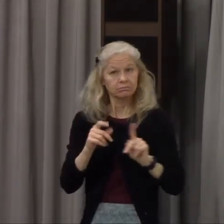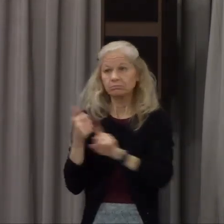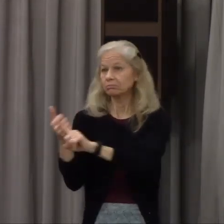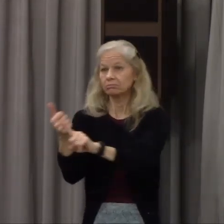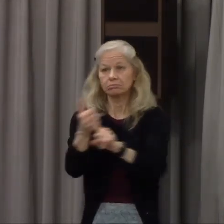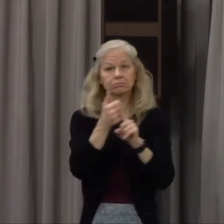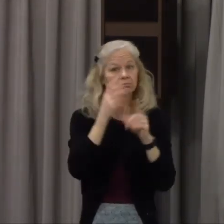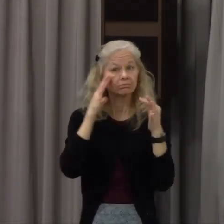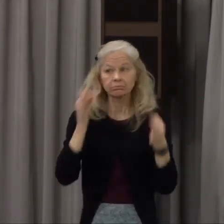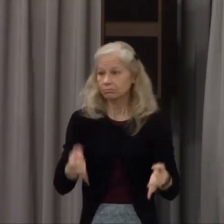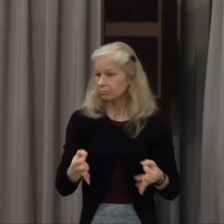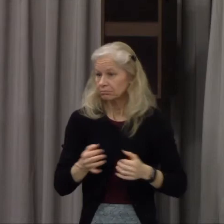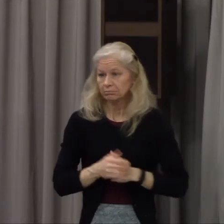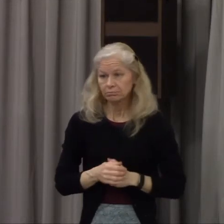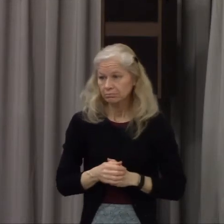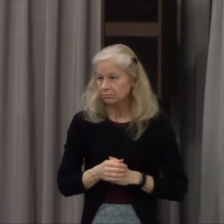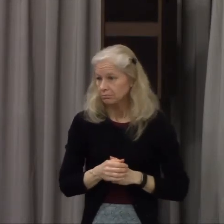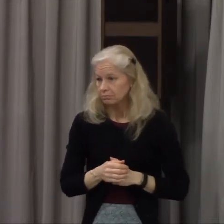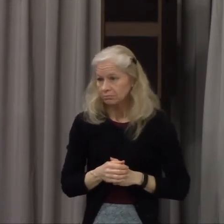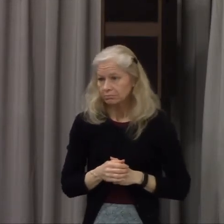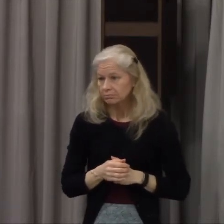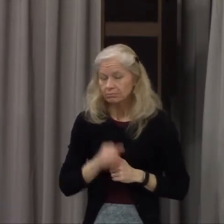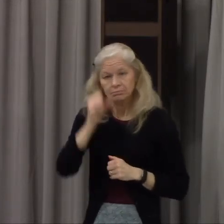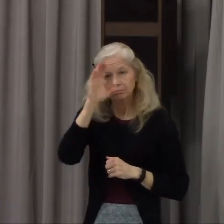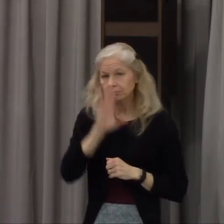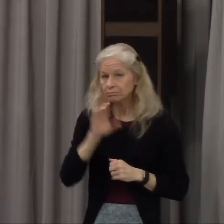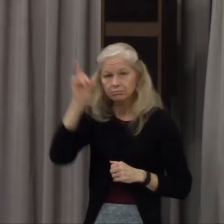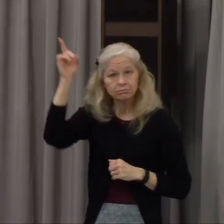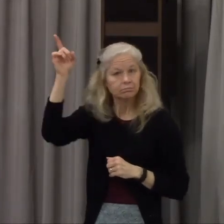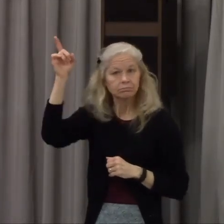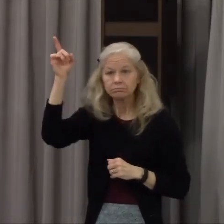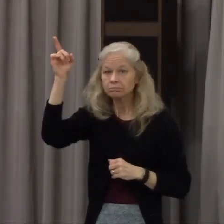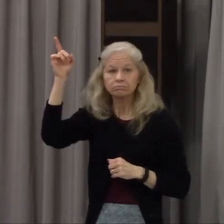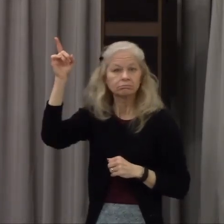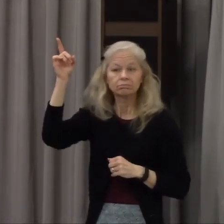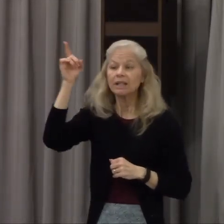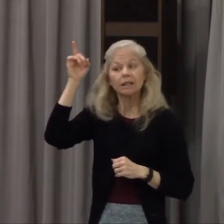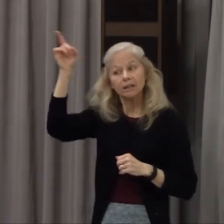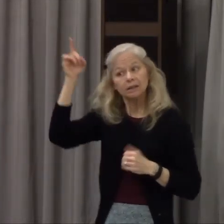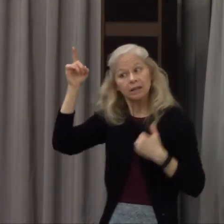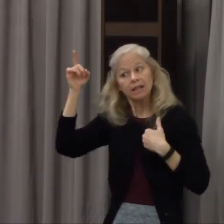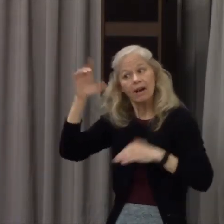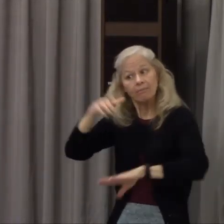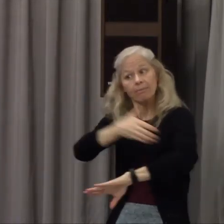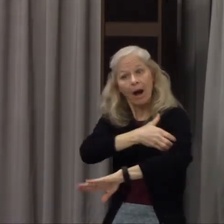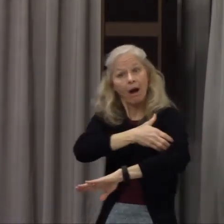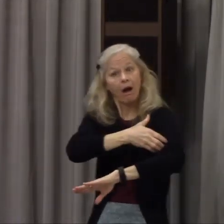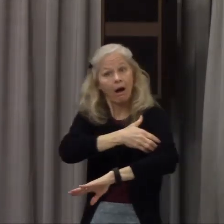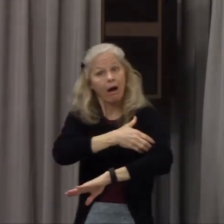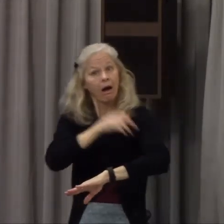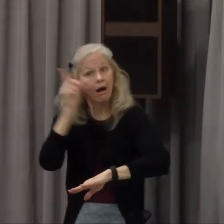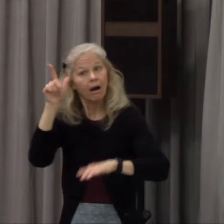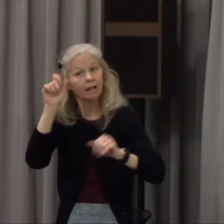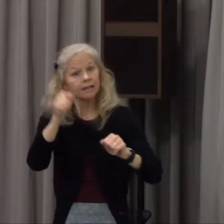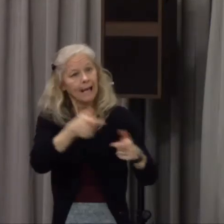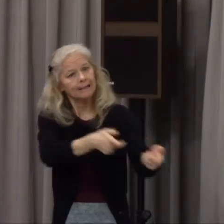That's the hidden parts we can't see. Man has a free will, God has power to drag them. Well, who made the final decision? You don't know.